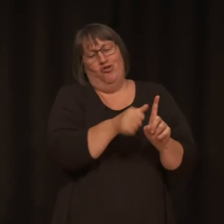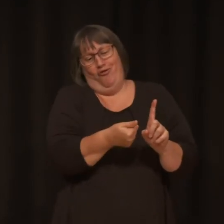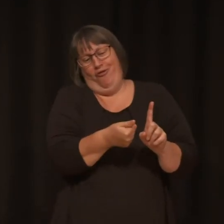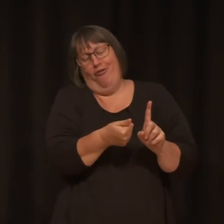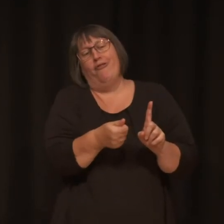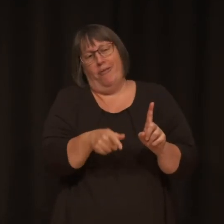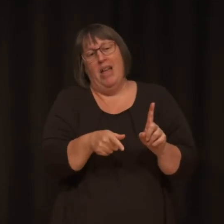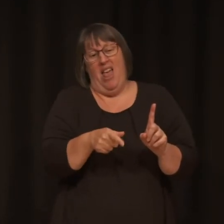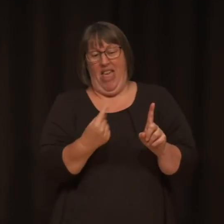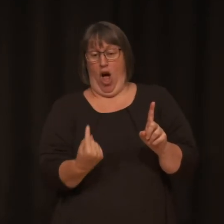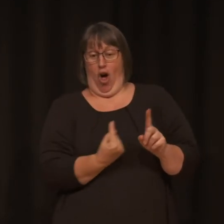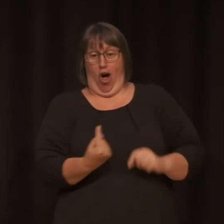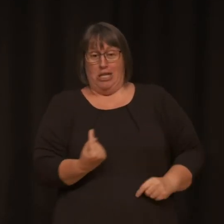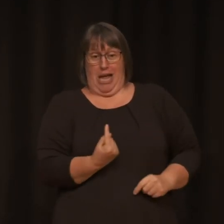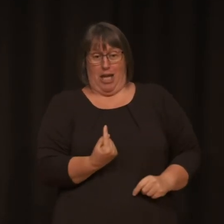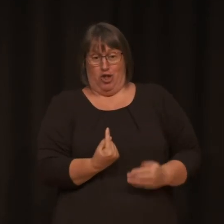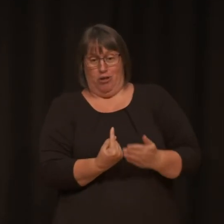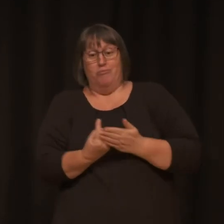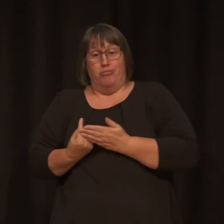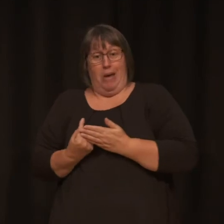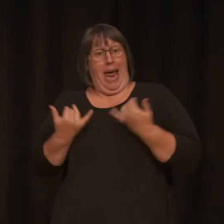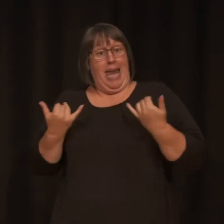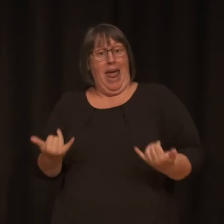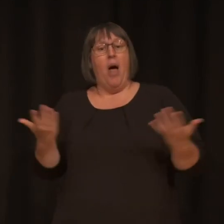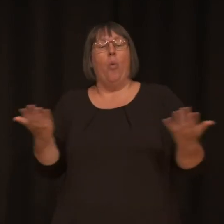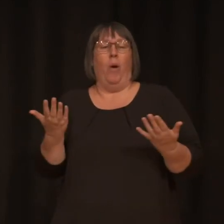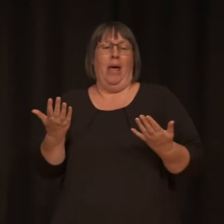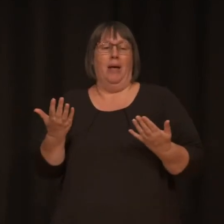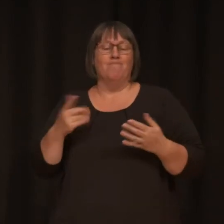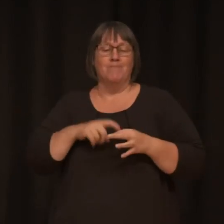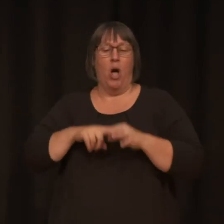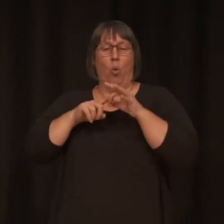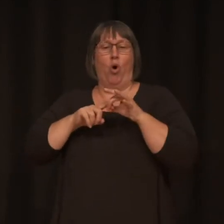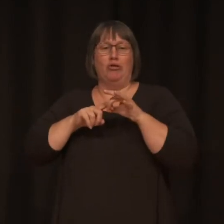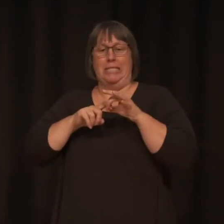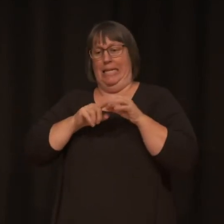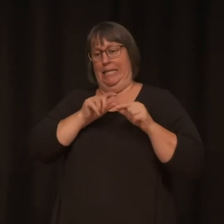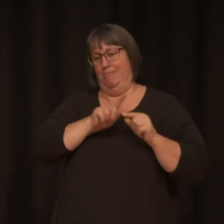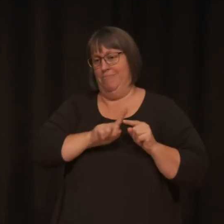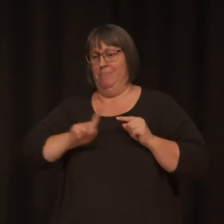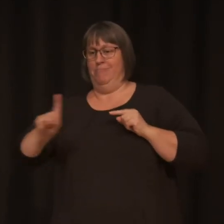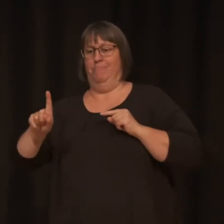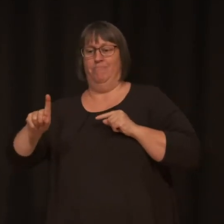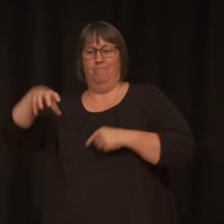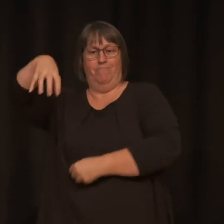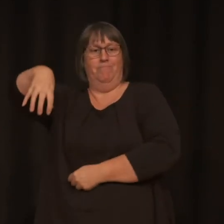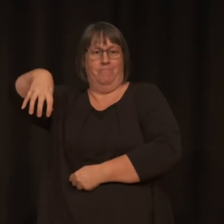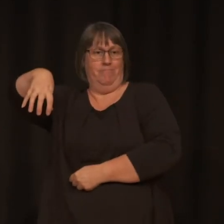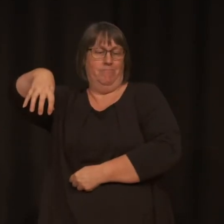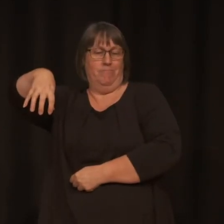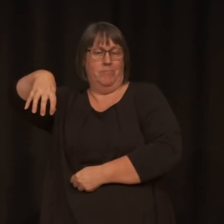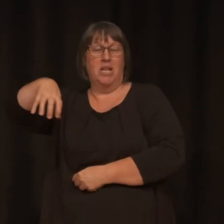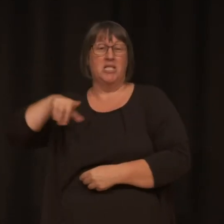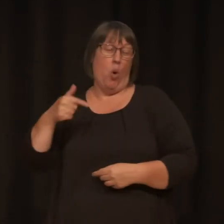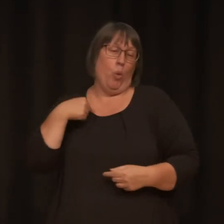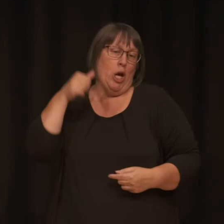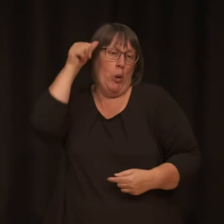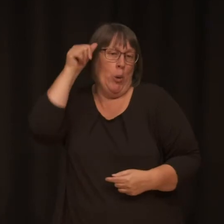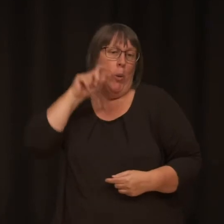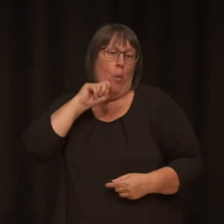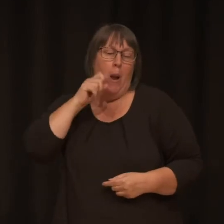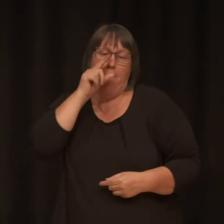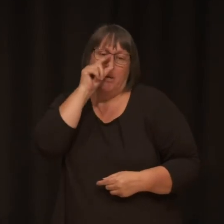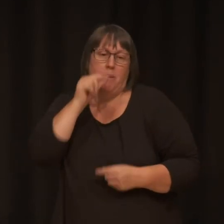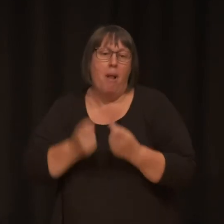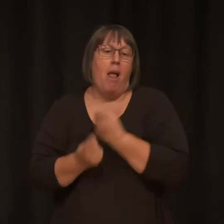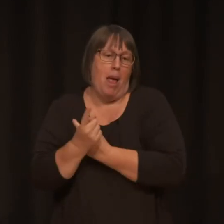been in isolation. They are at a quarantine facility already. So no concern, nor necessarily unexpected. Prime Minister,